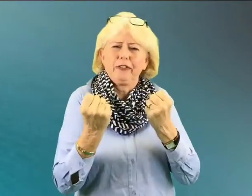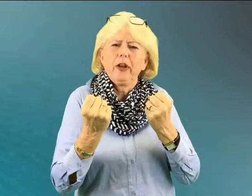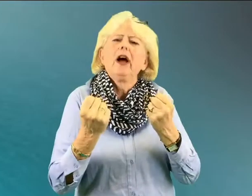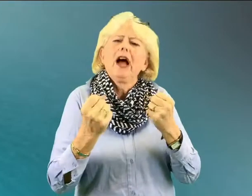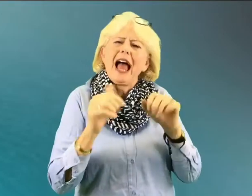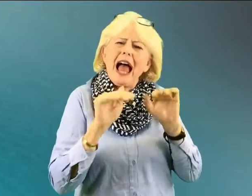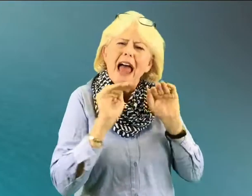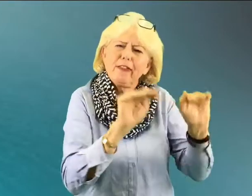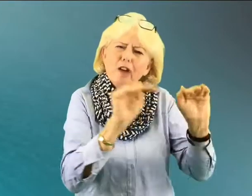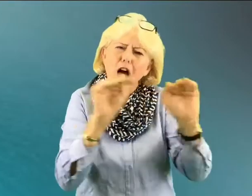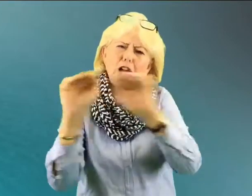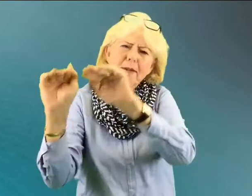it